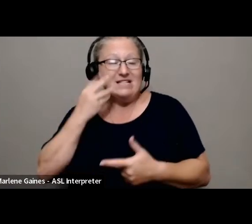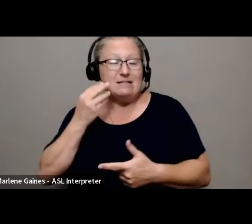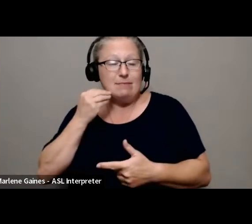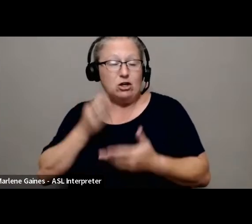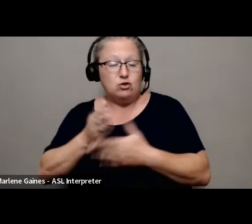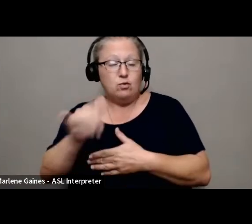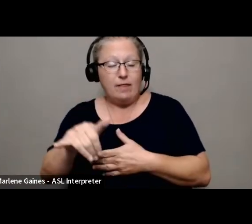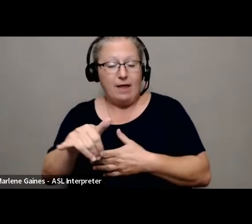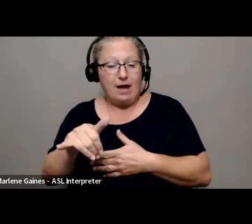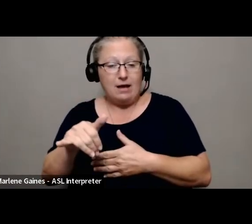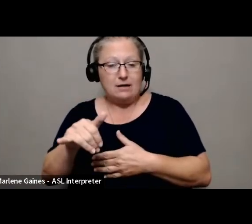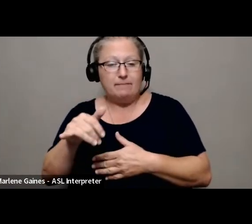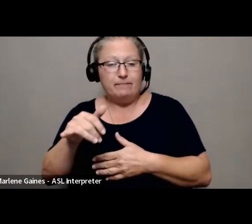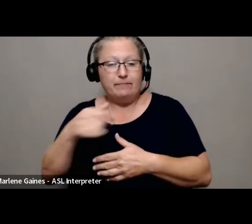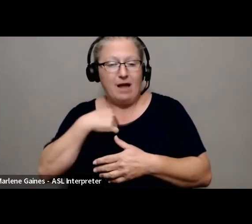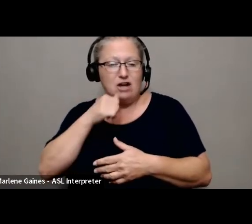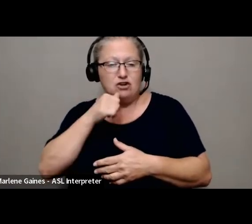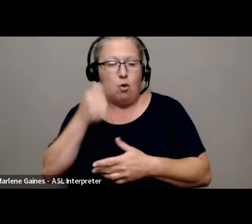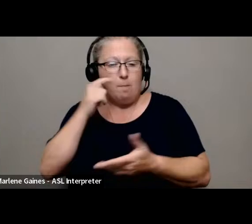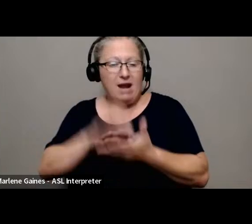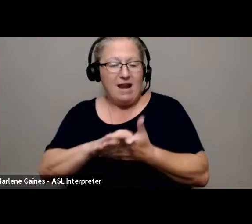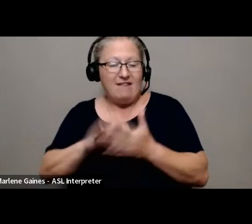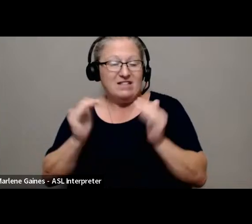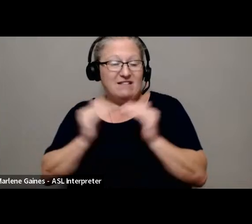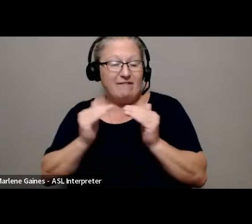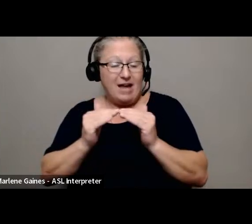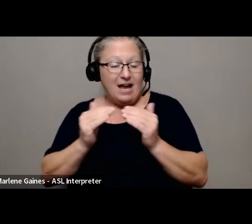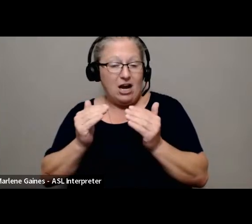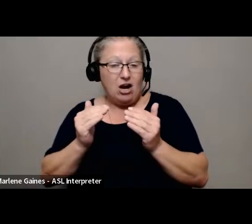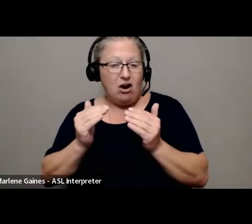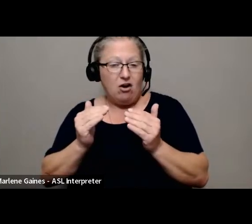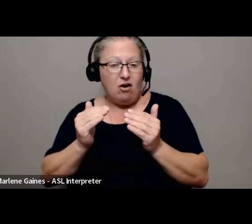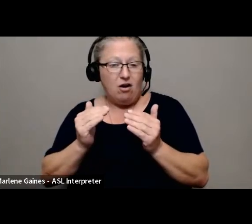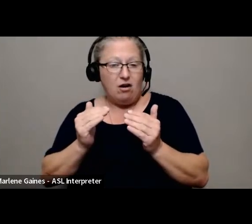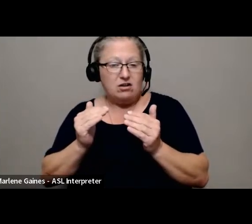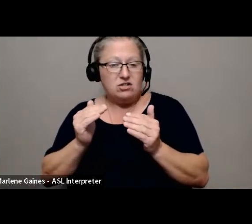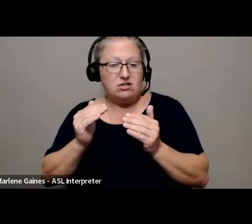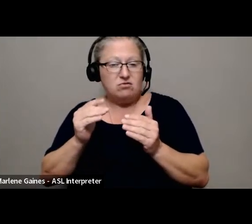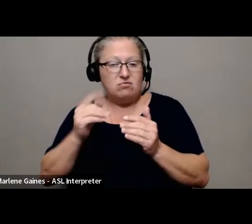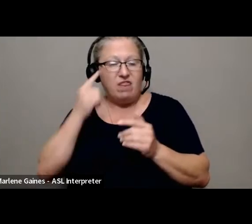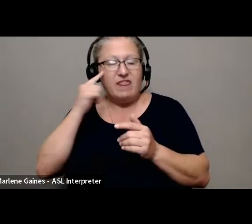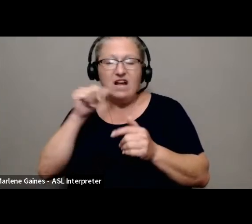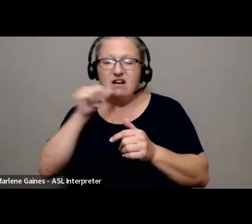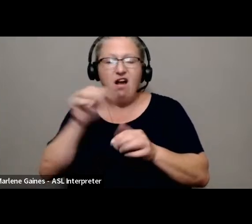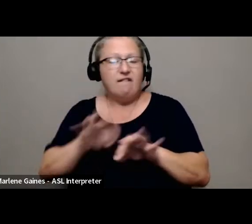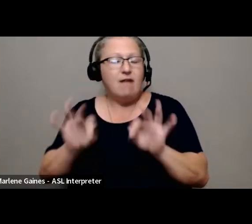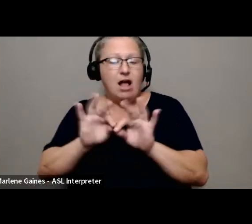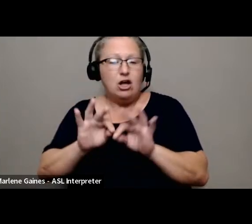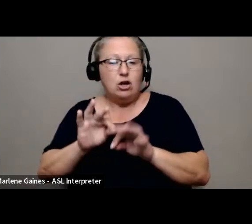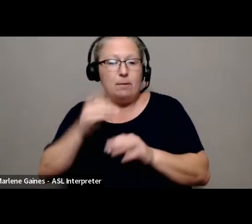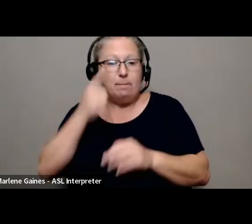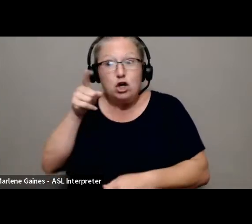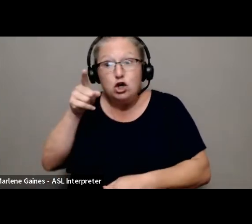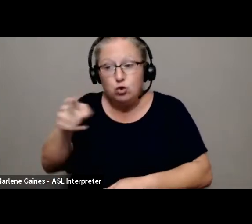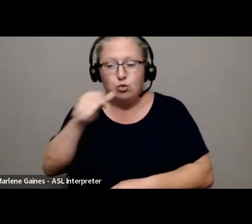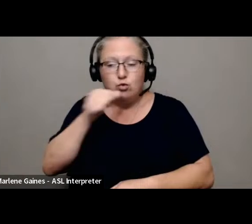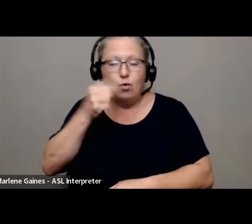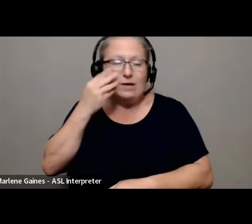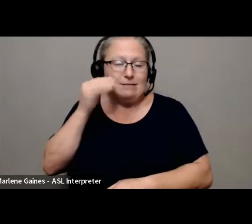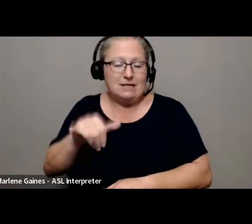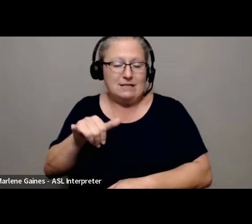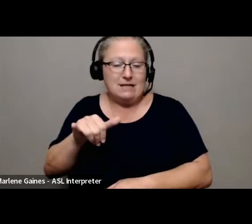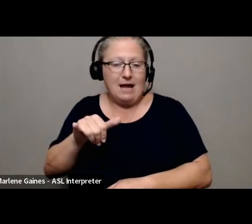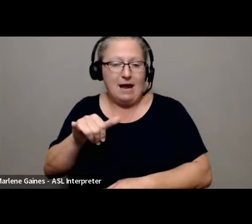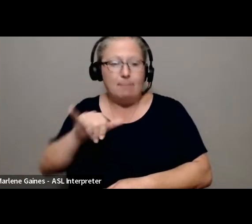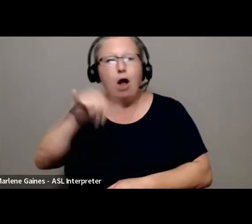this. So I don't believe it's fair to devalue that, because you don't experience that,